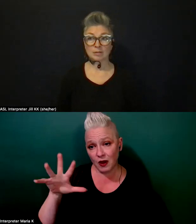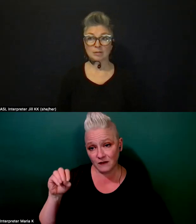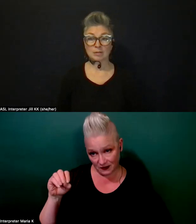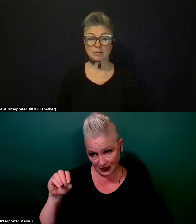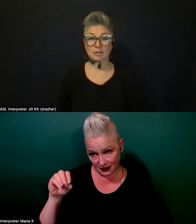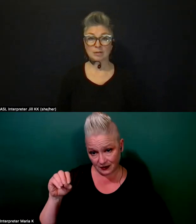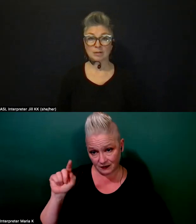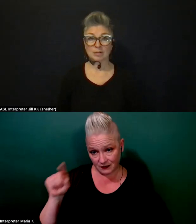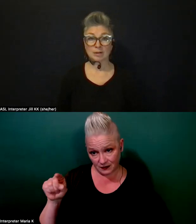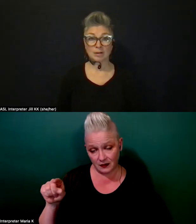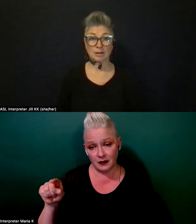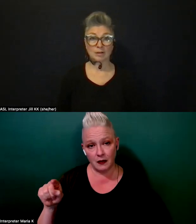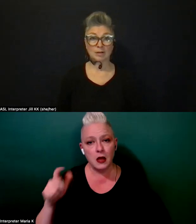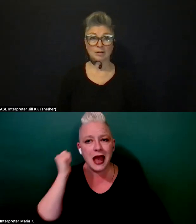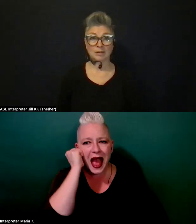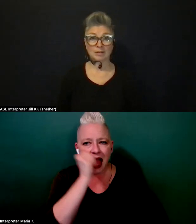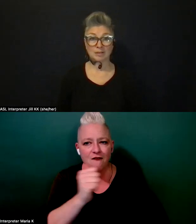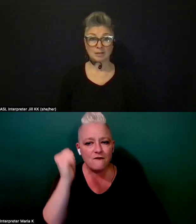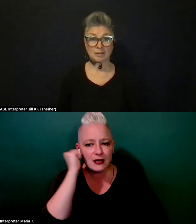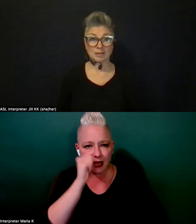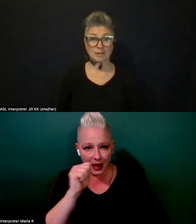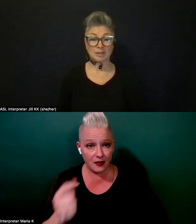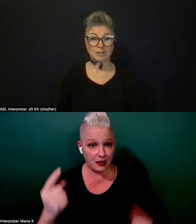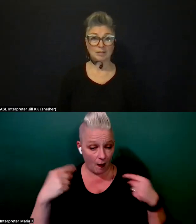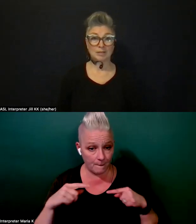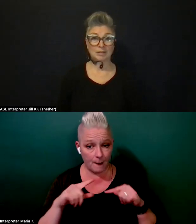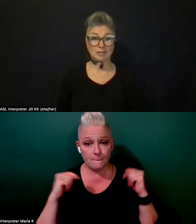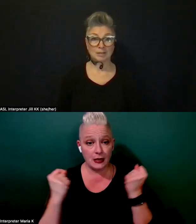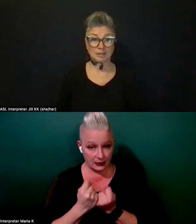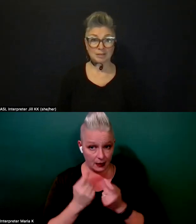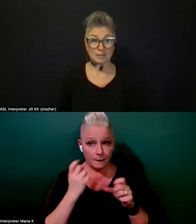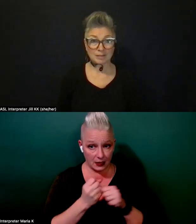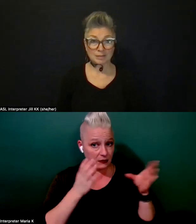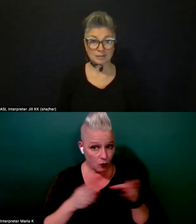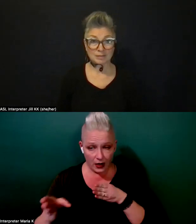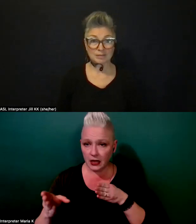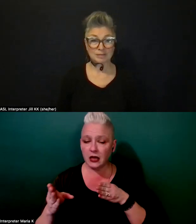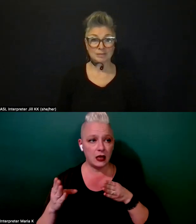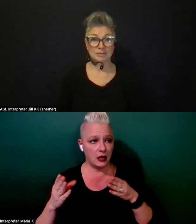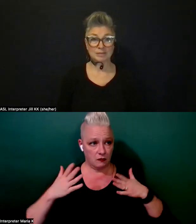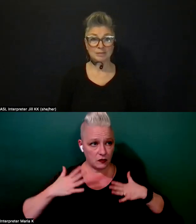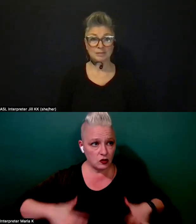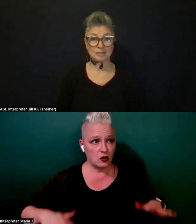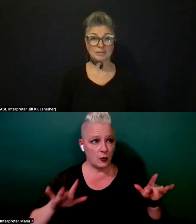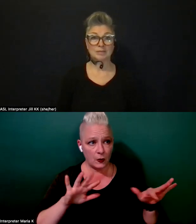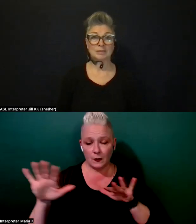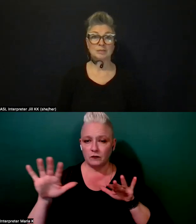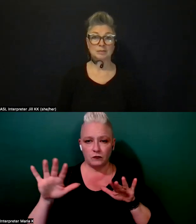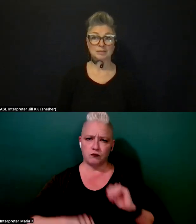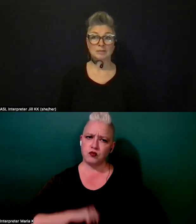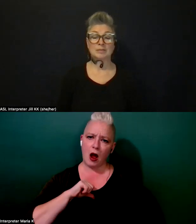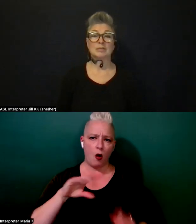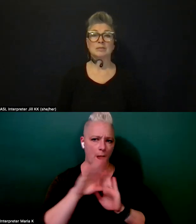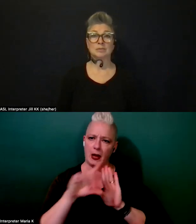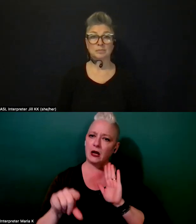And every day they come in and my team gets them ready and them looking really great. We're really proud of the background on